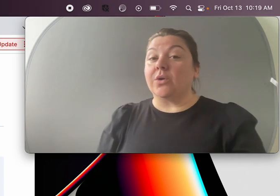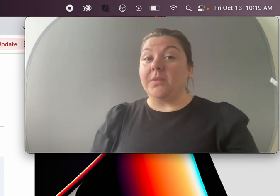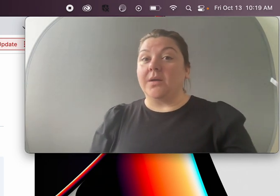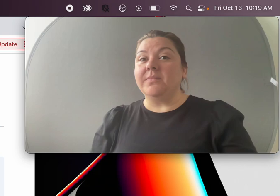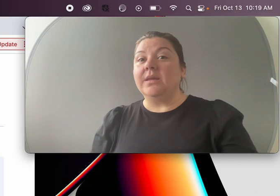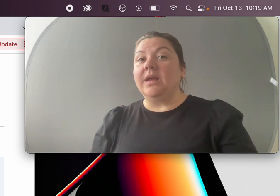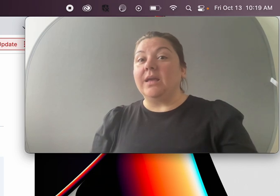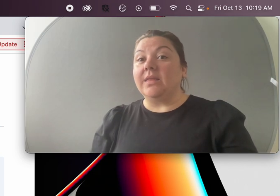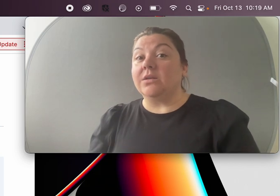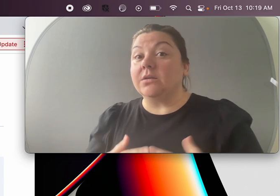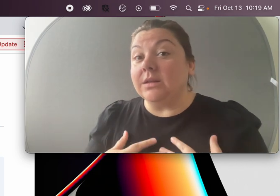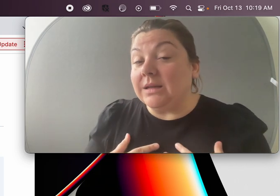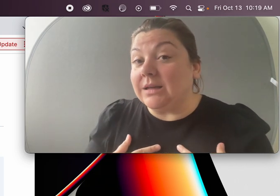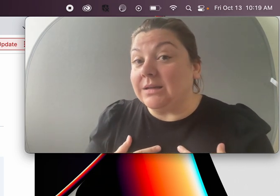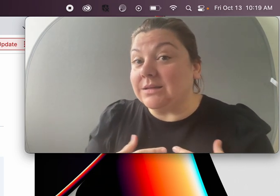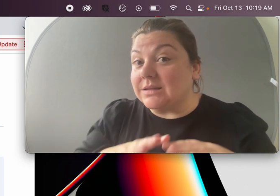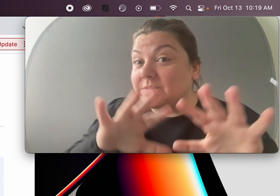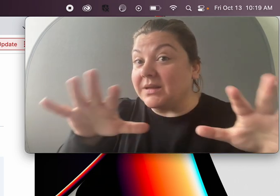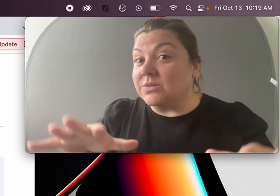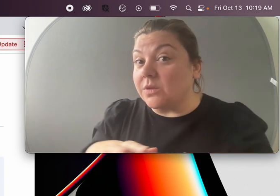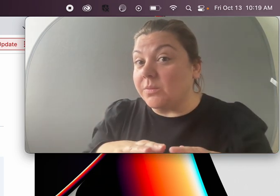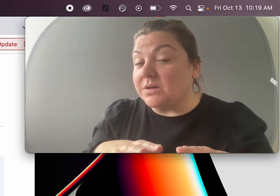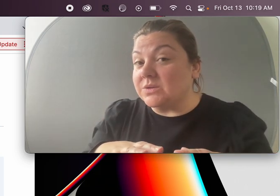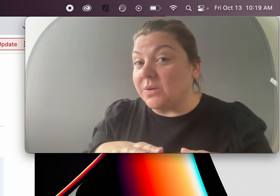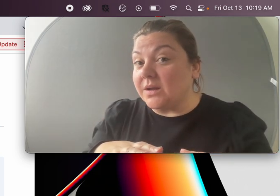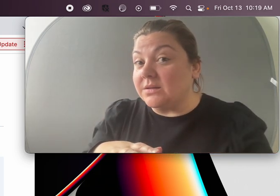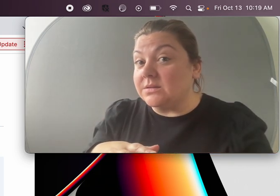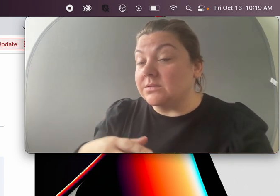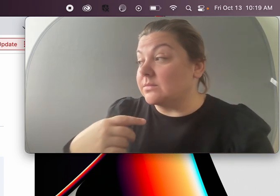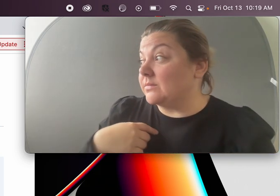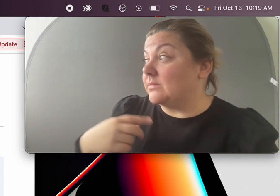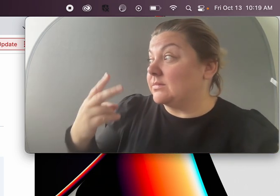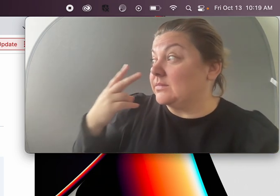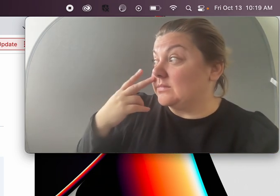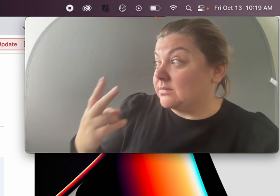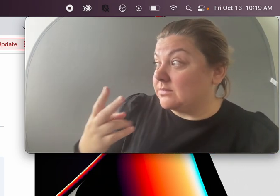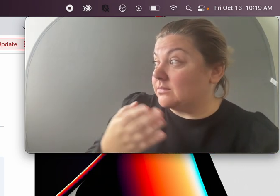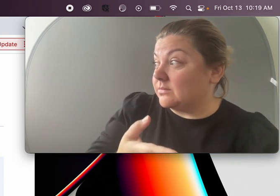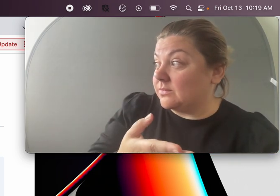so her mom. And then lean into the space where the bookstore is.